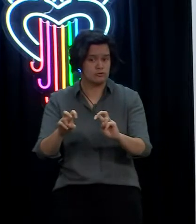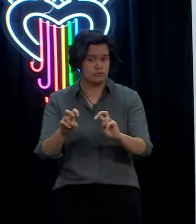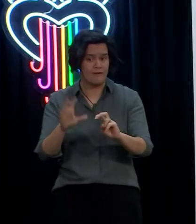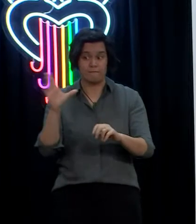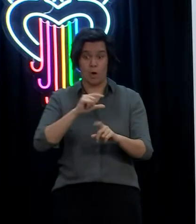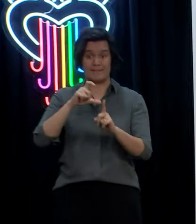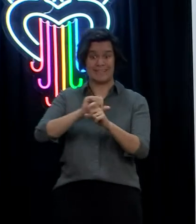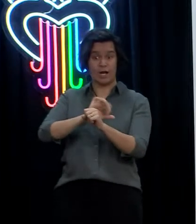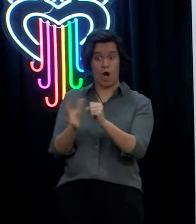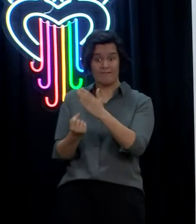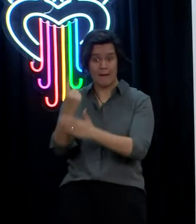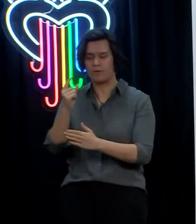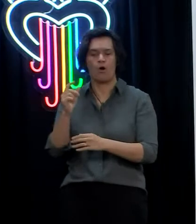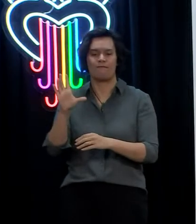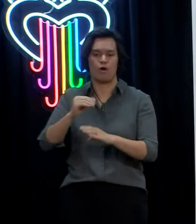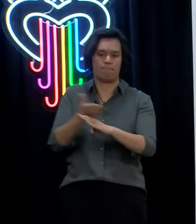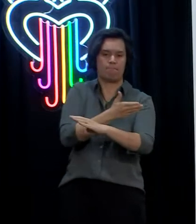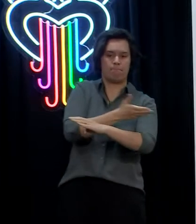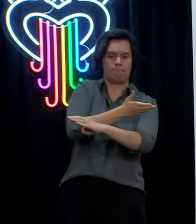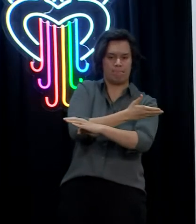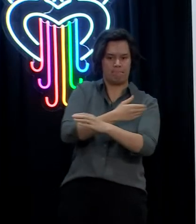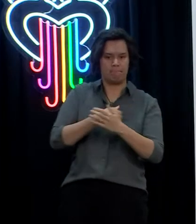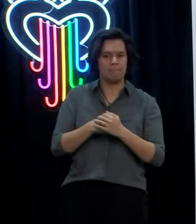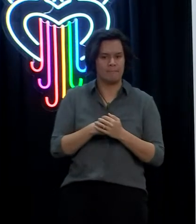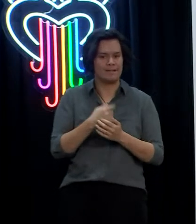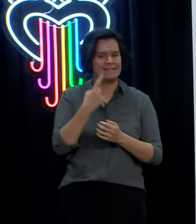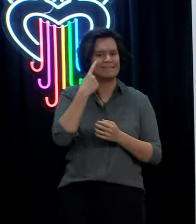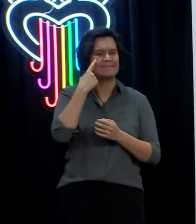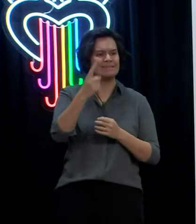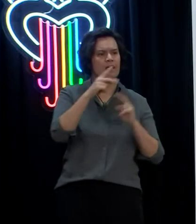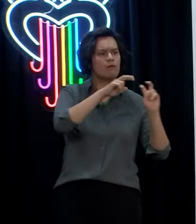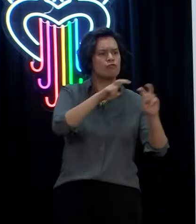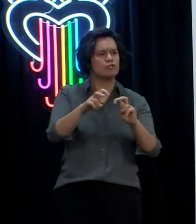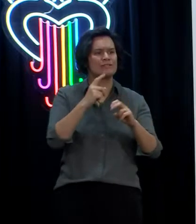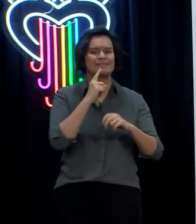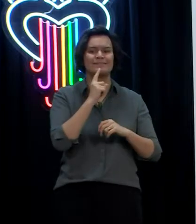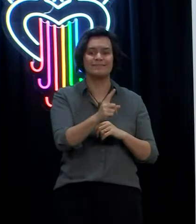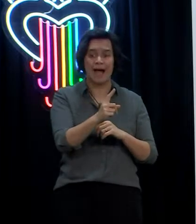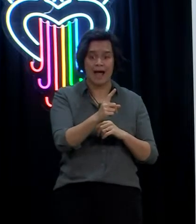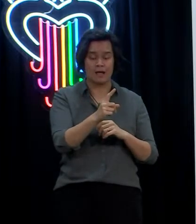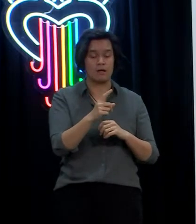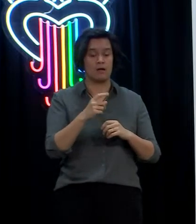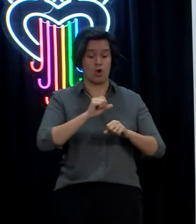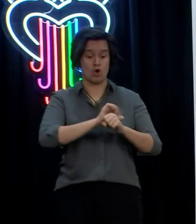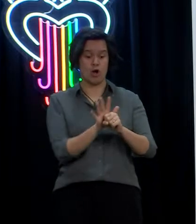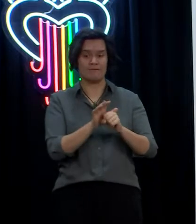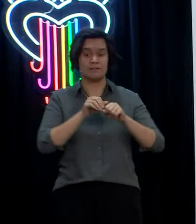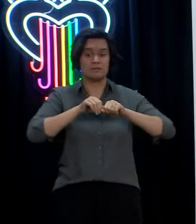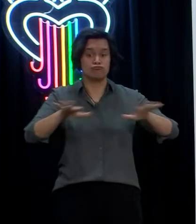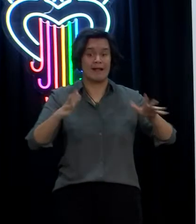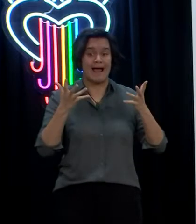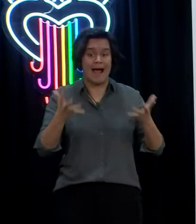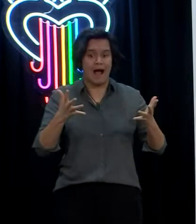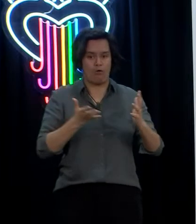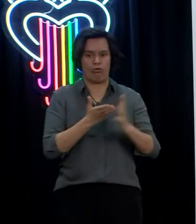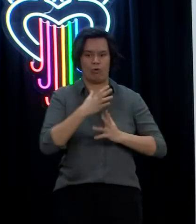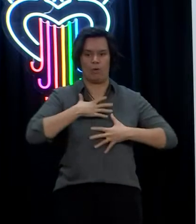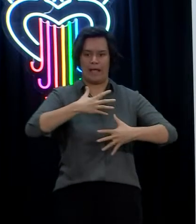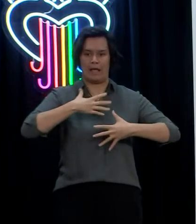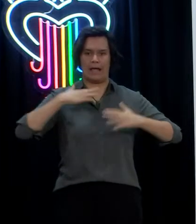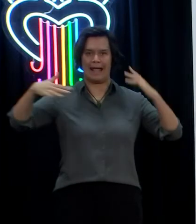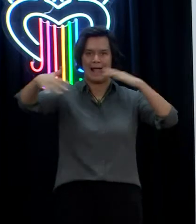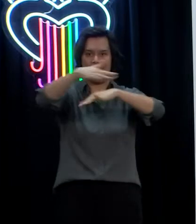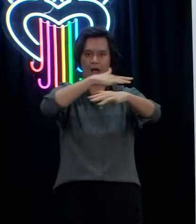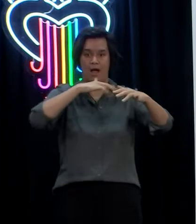emerging stronger information about aerosolization of the COVID virus. We continue to look at the information that we've